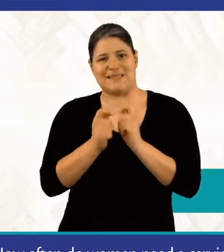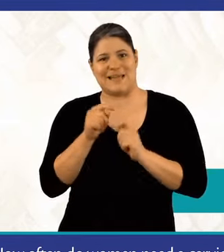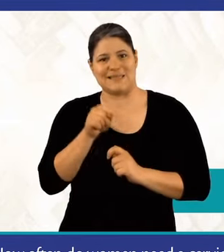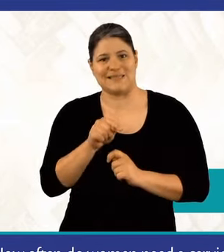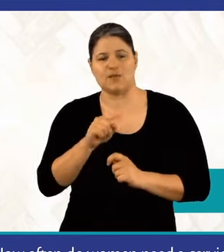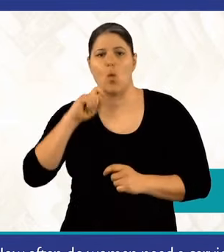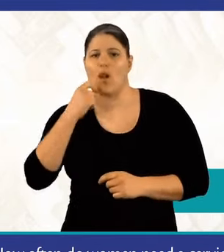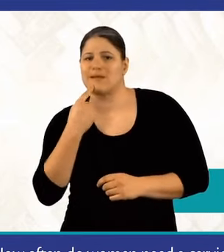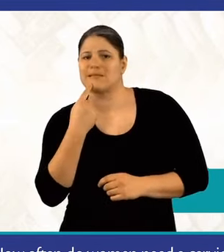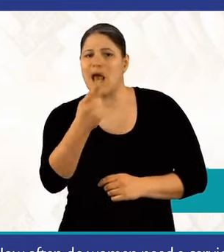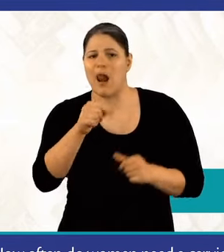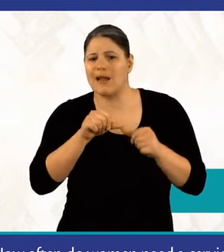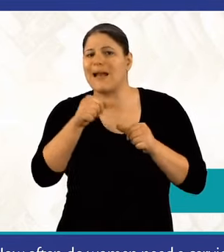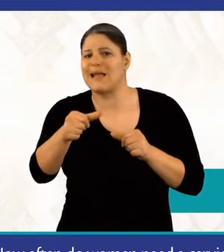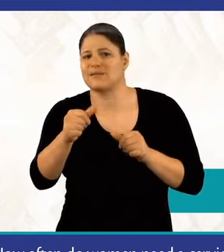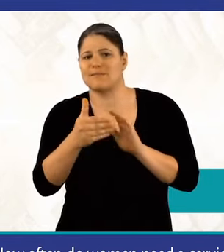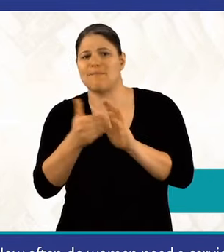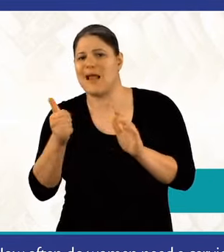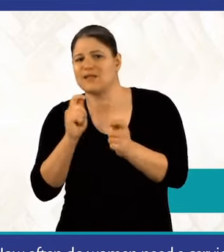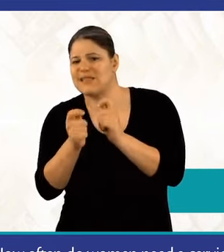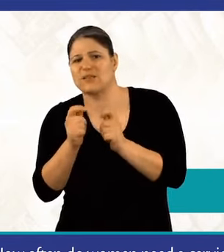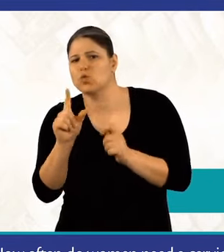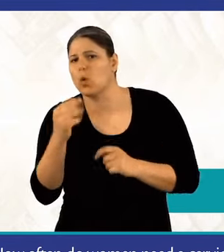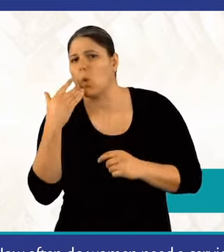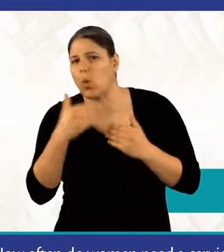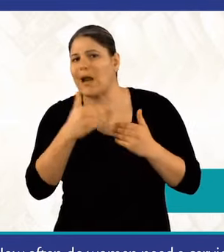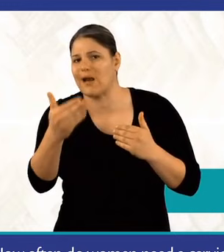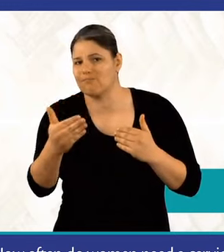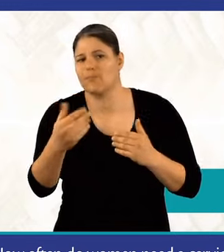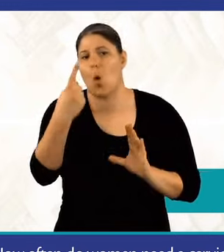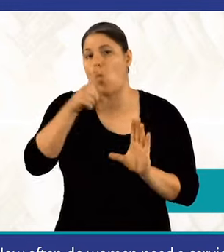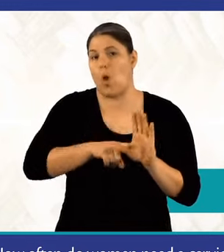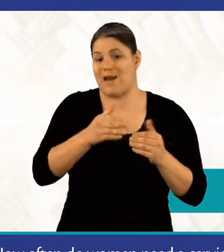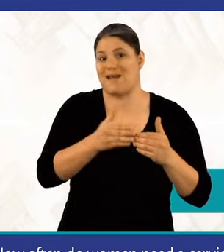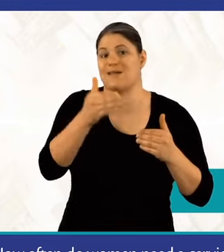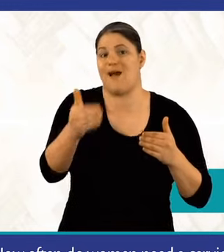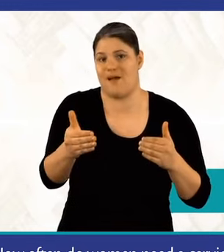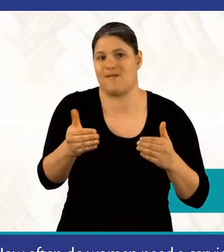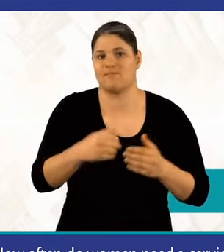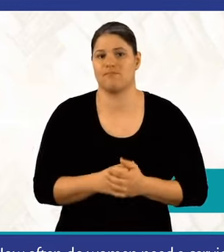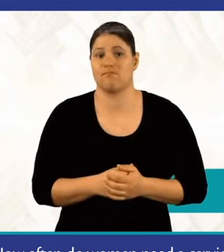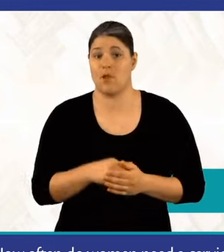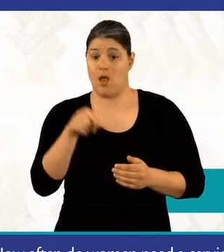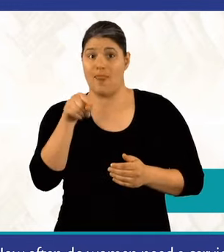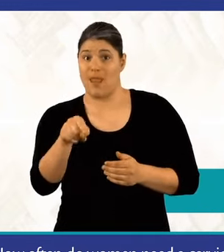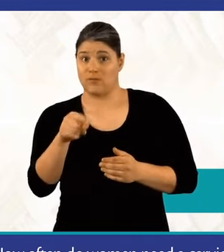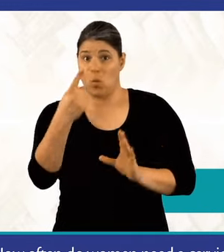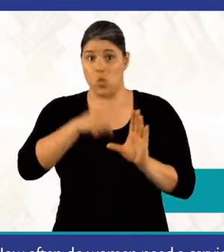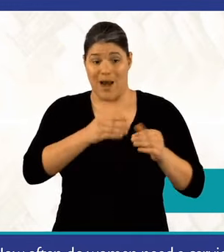If this is your first cervical smear test, or if you have not had a test for over 5 years, you will be advised to have a second test in a